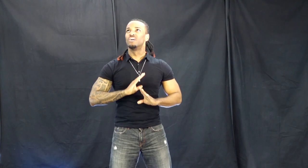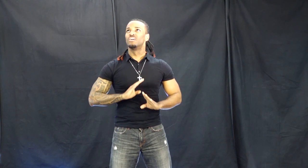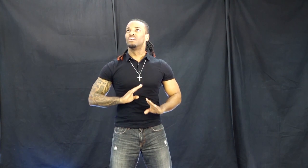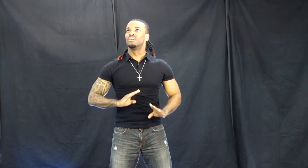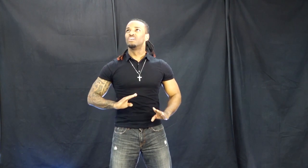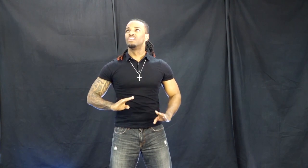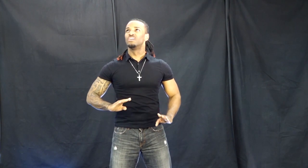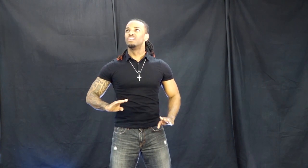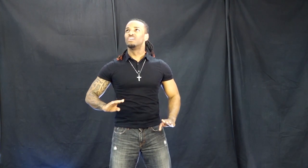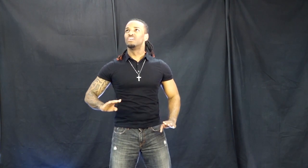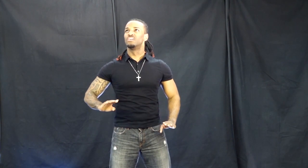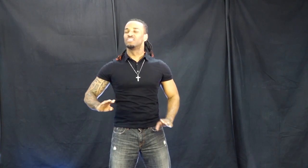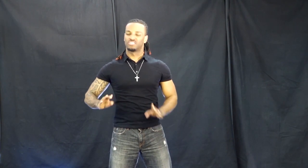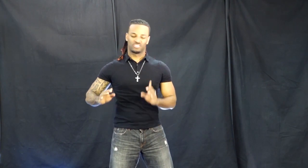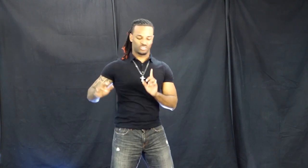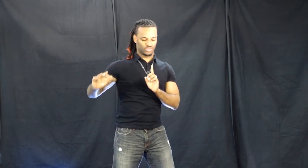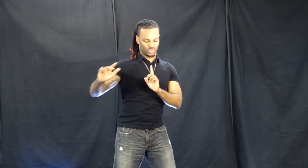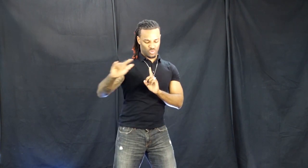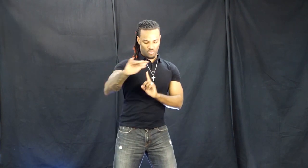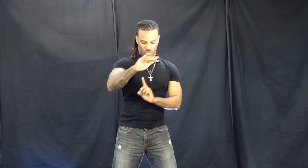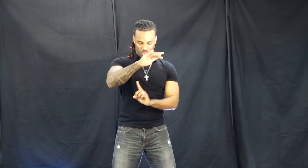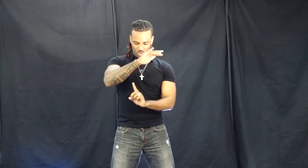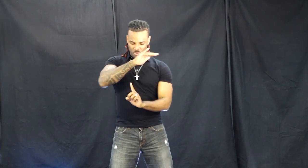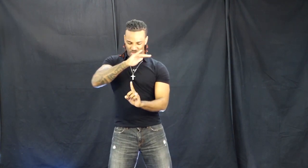quiet for just a moment.